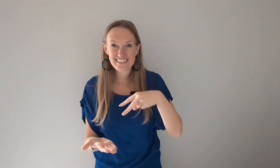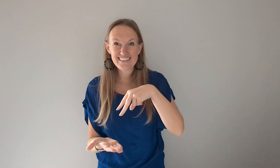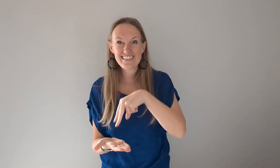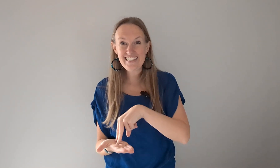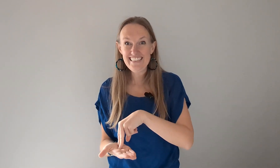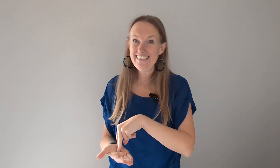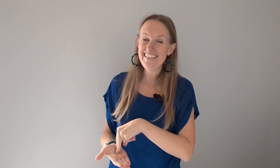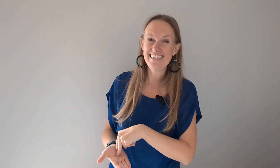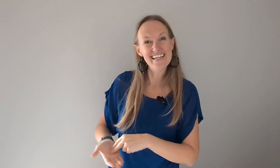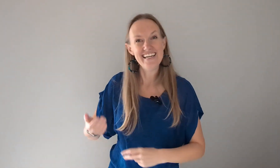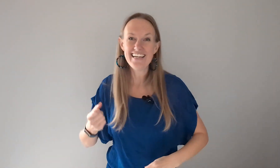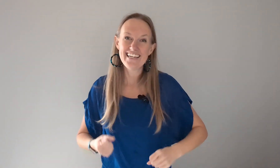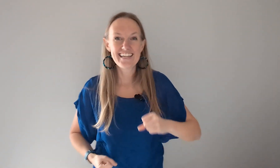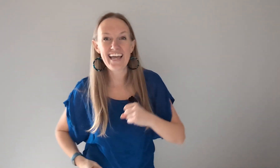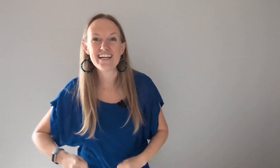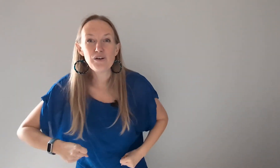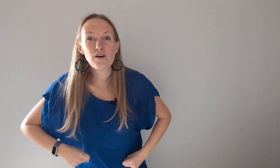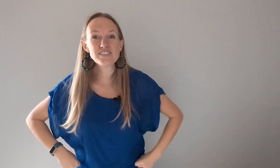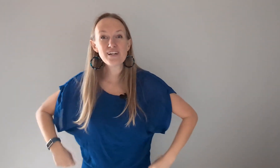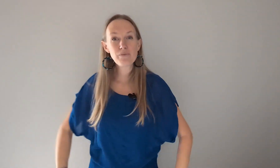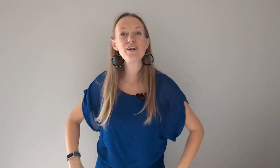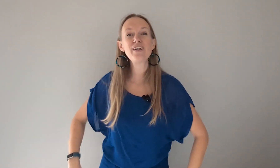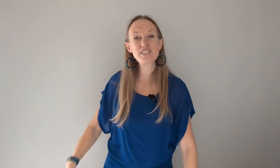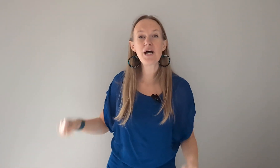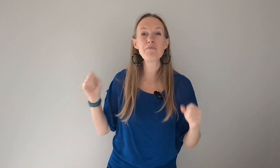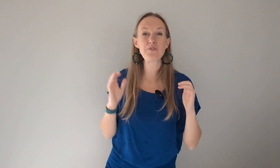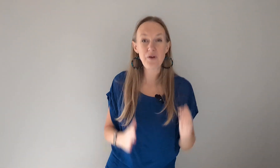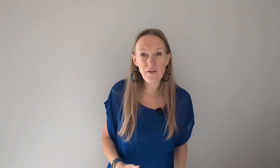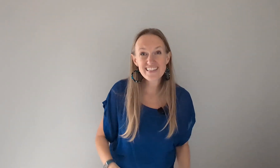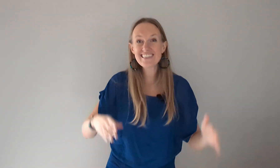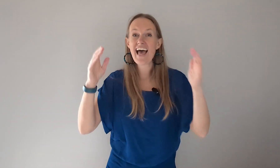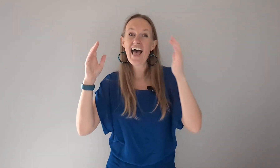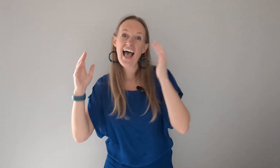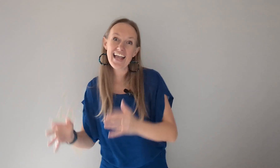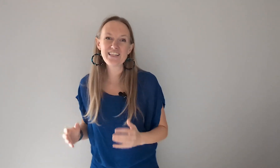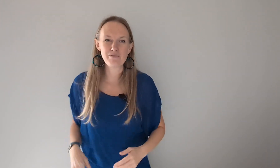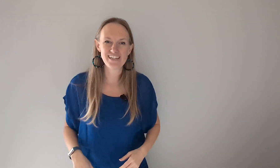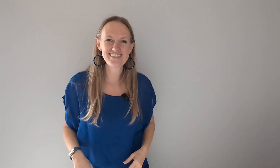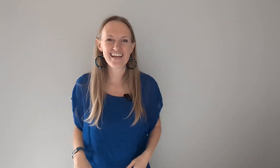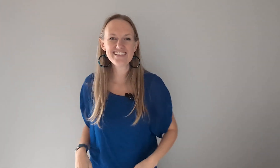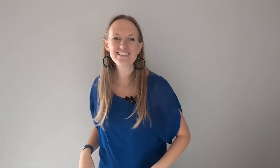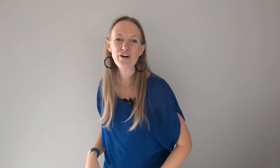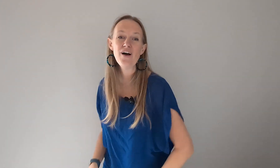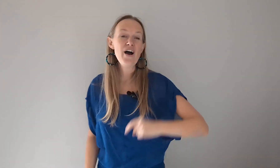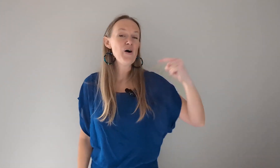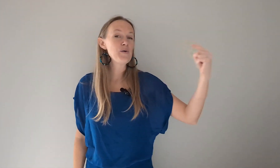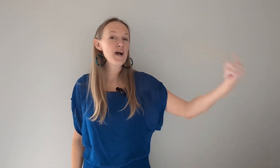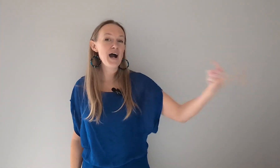risen. Okay, whoever's ready, we are going to try both the chorus and the bridge. Okay, so, oh,